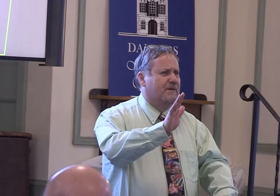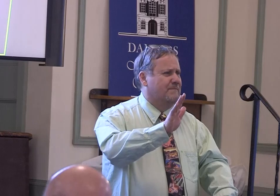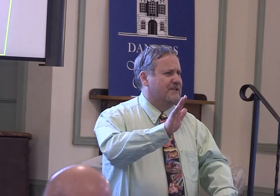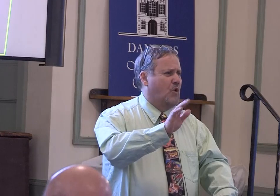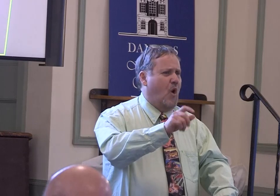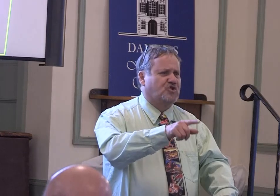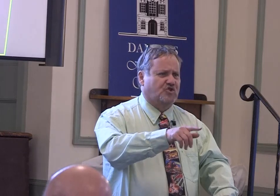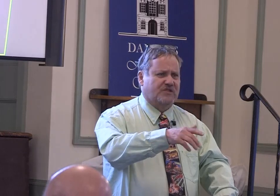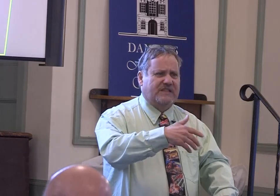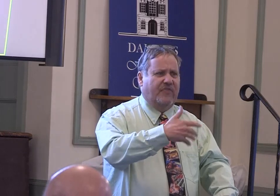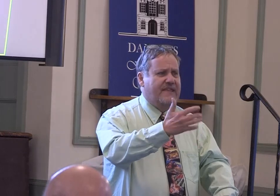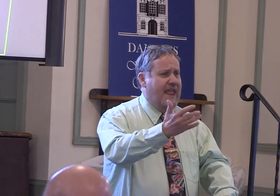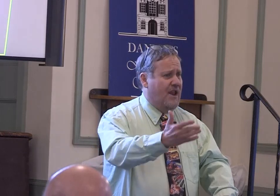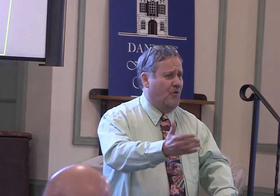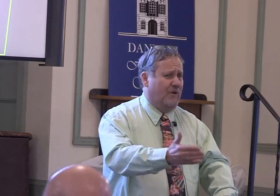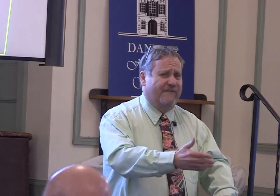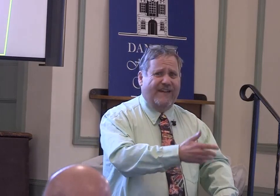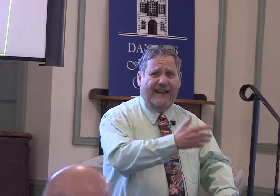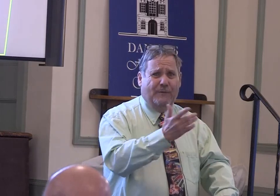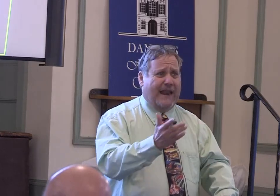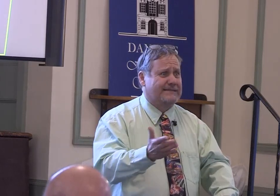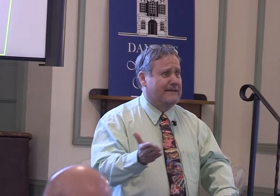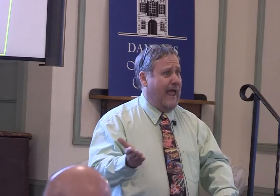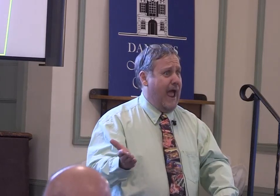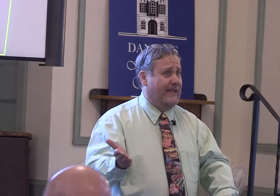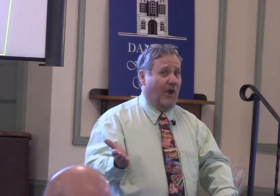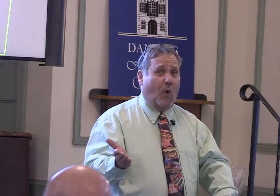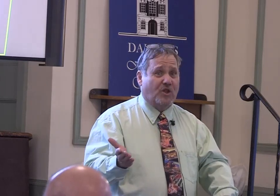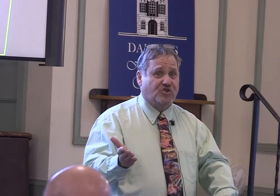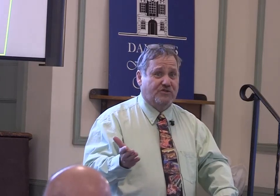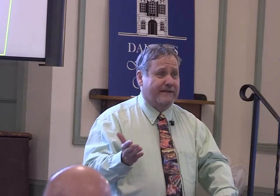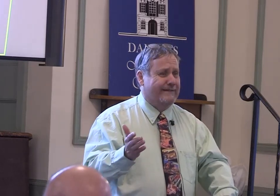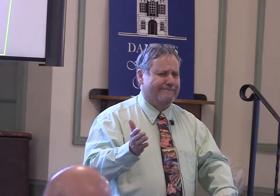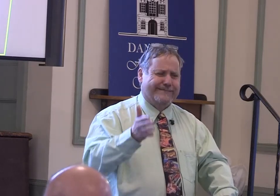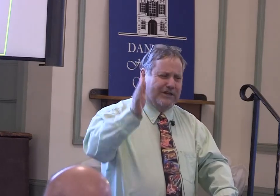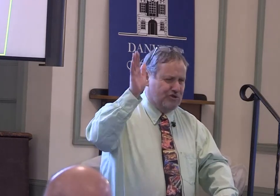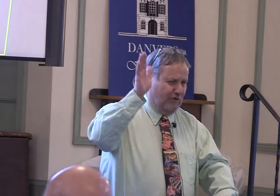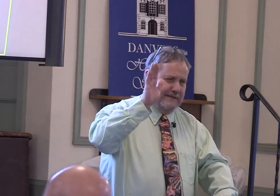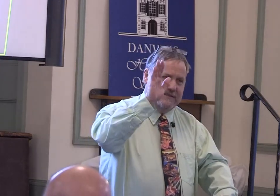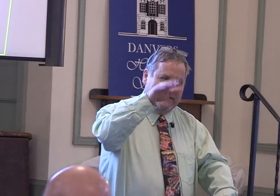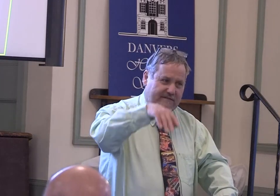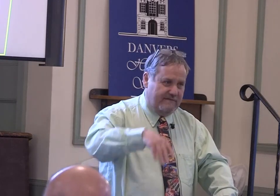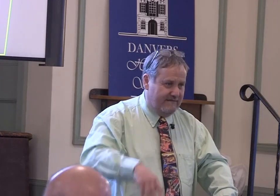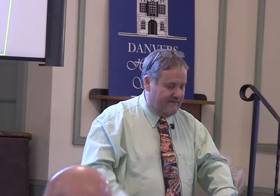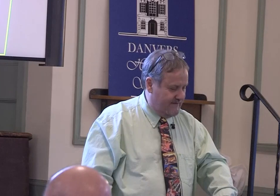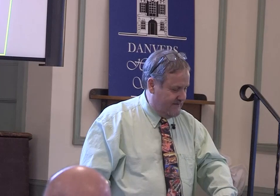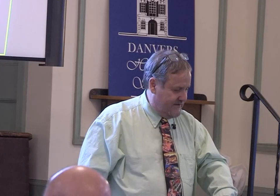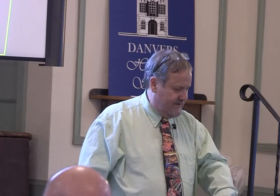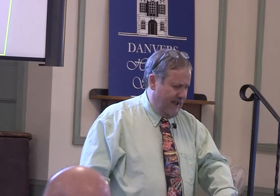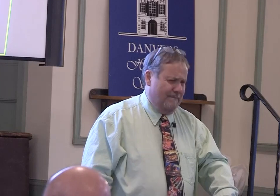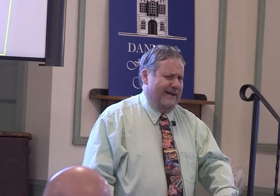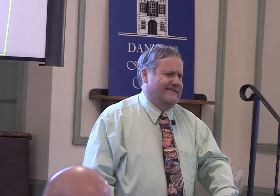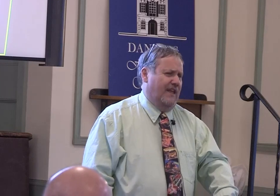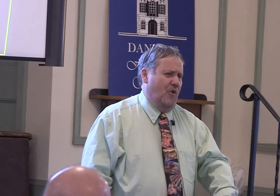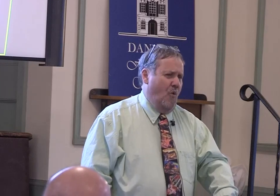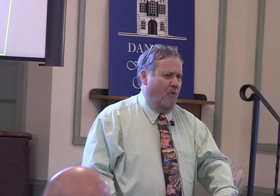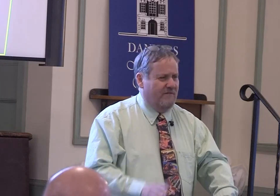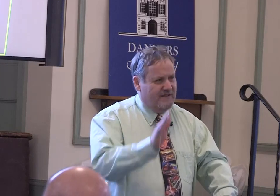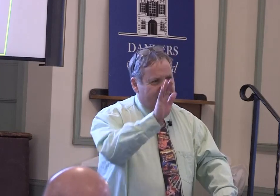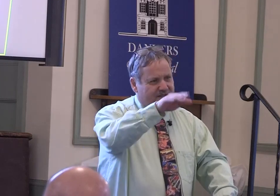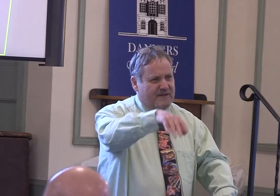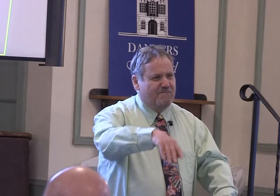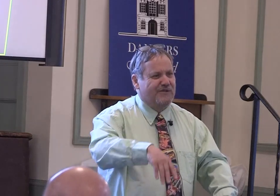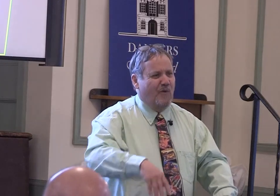I will permit questions at the end. If anyone has a dying question, just raise the hand. I might say